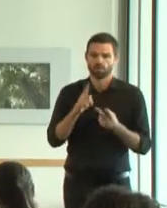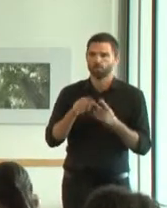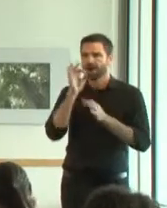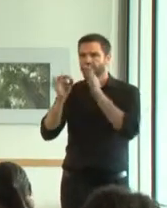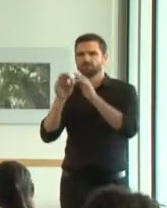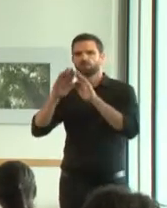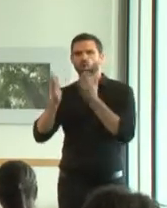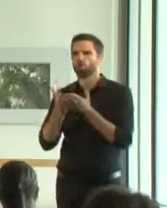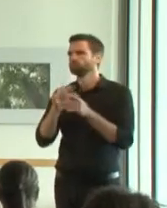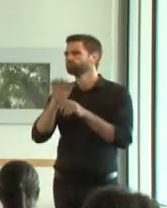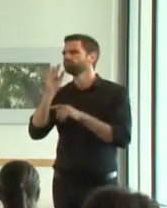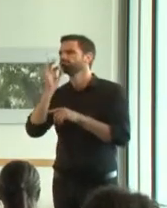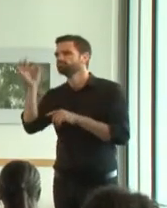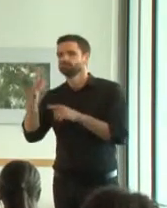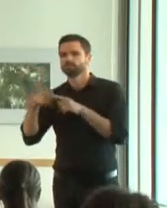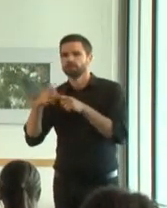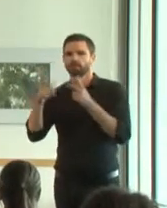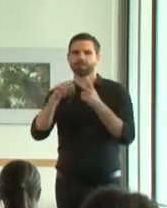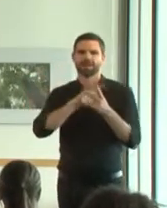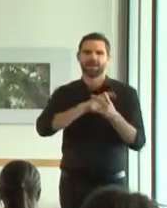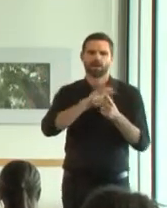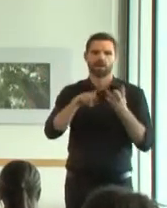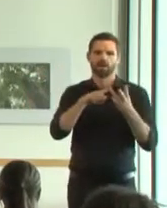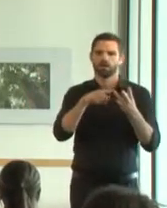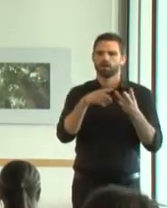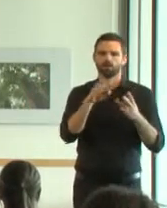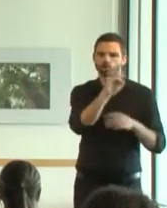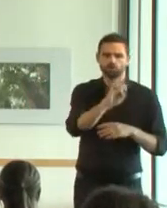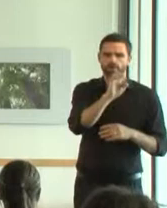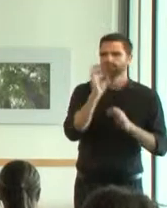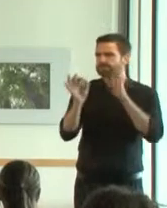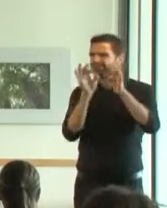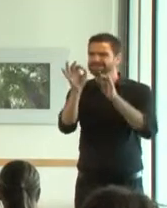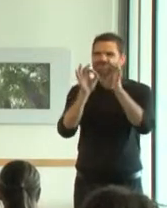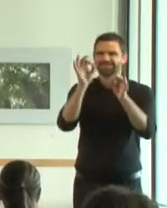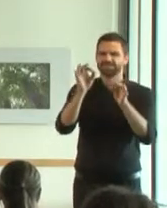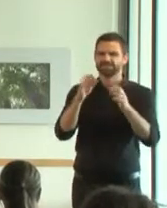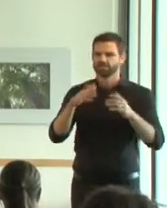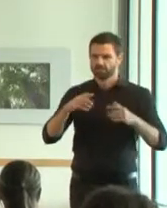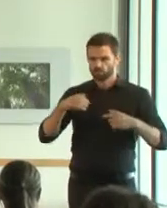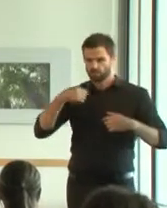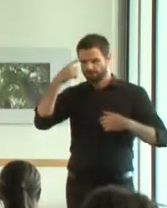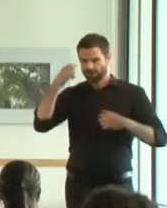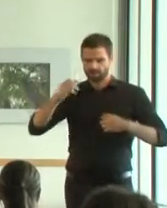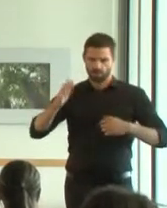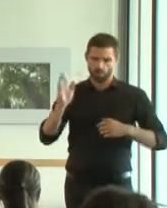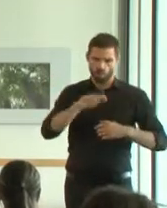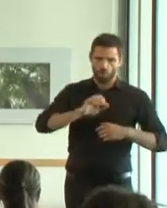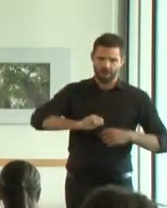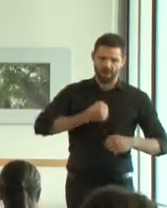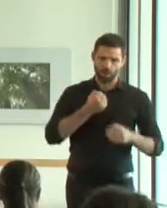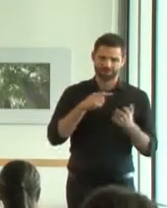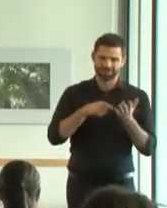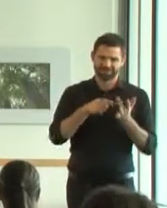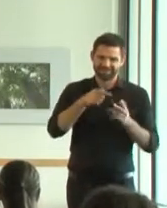went to Britain, to Canada, into Europe as well, and said, look, we're thinking about taking all our JPEG, all our TIFFs for our